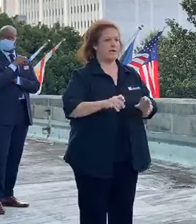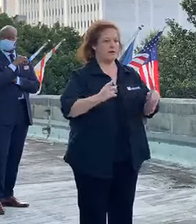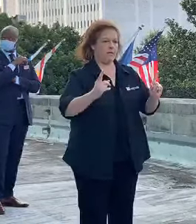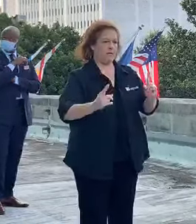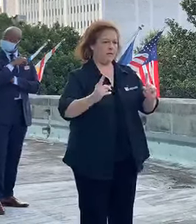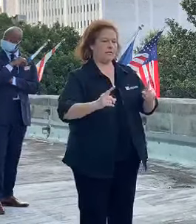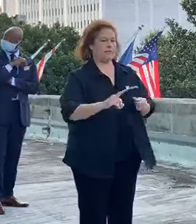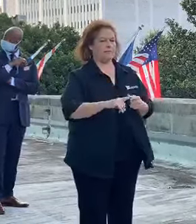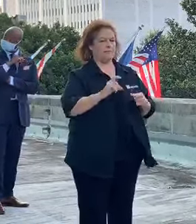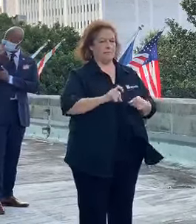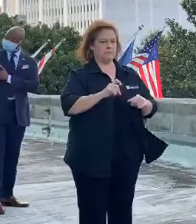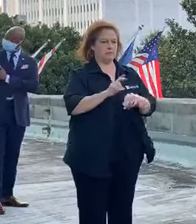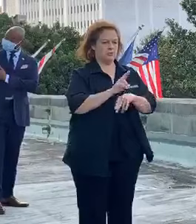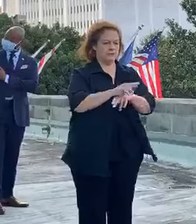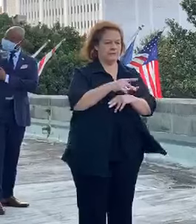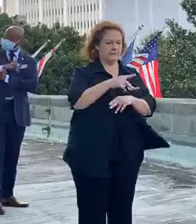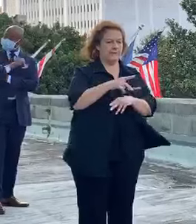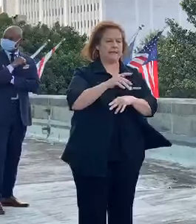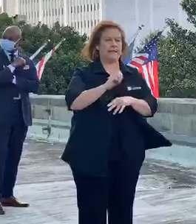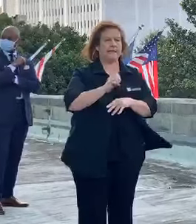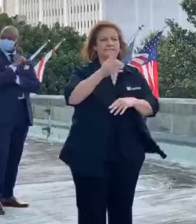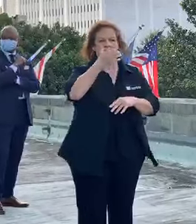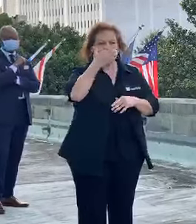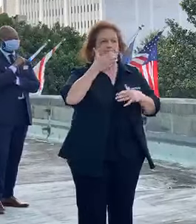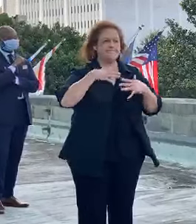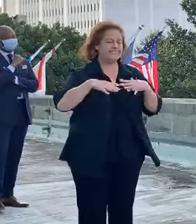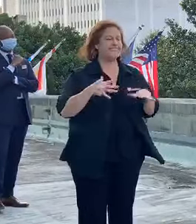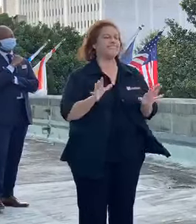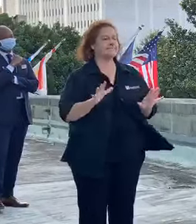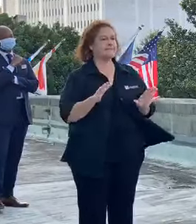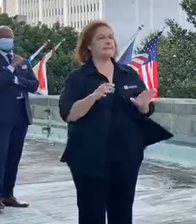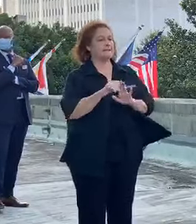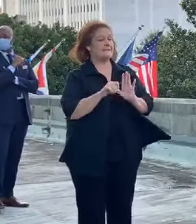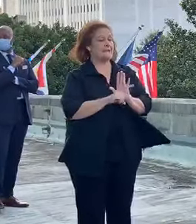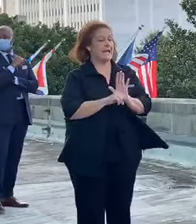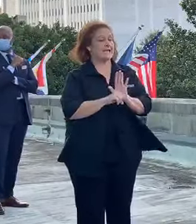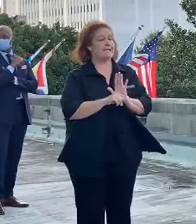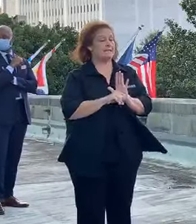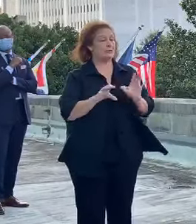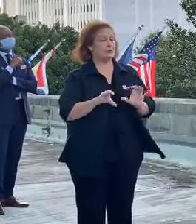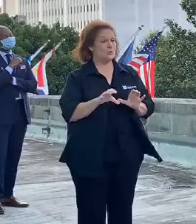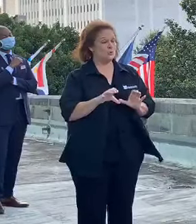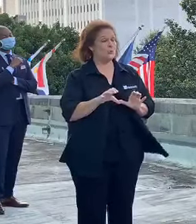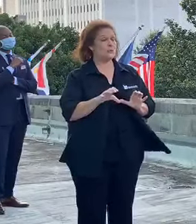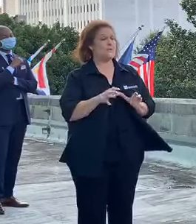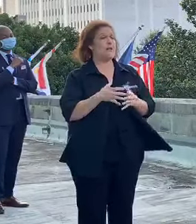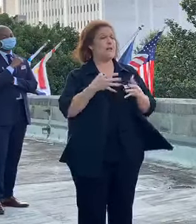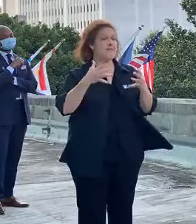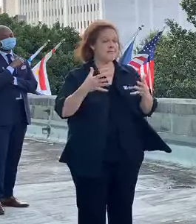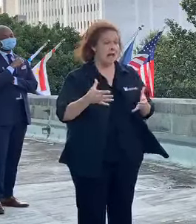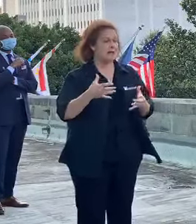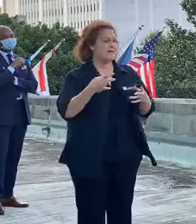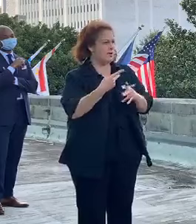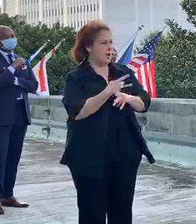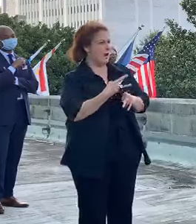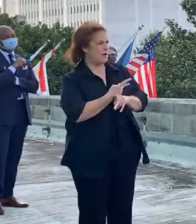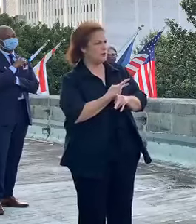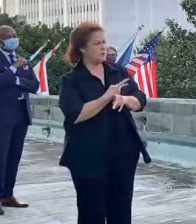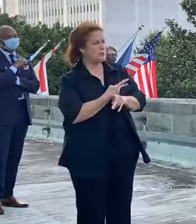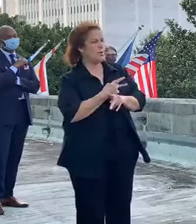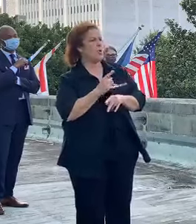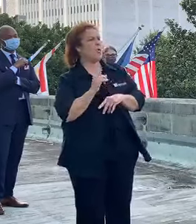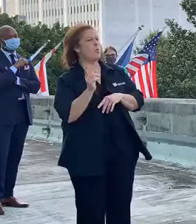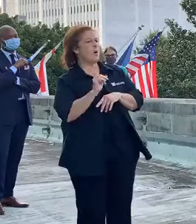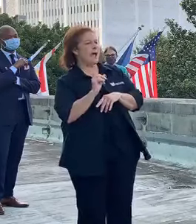and PPE. The state is working very hard right now to identify every location that they can